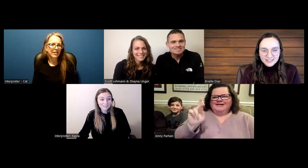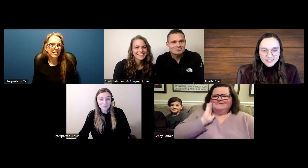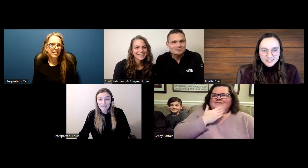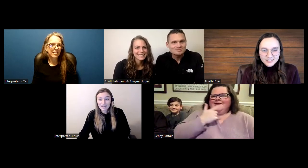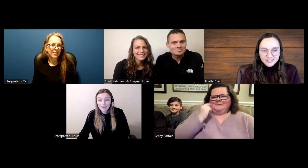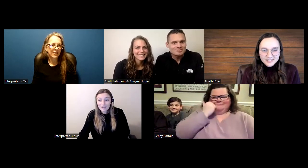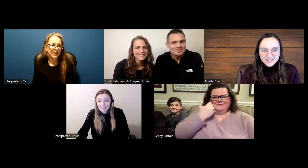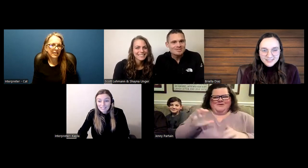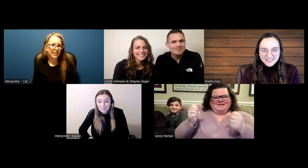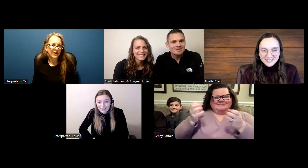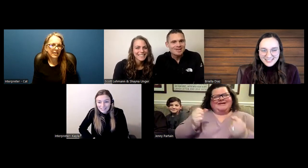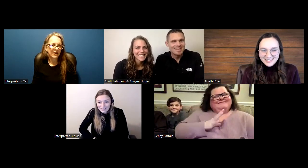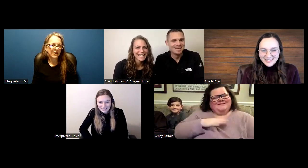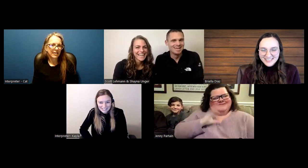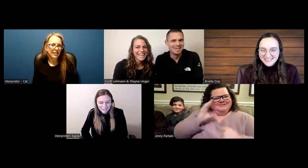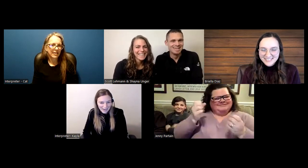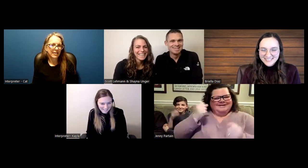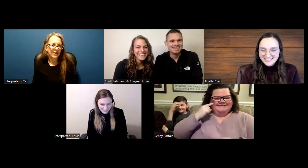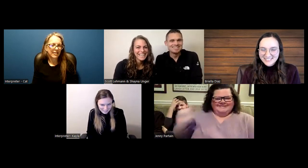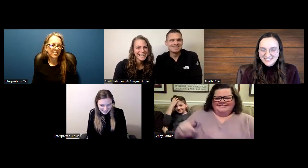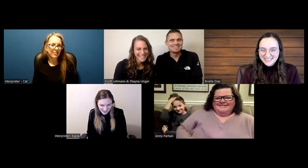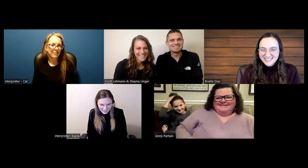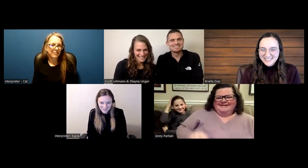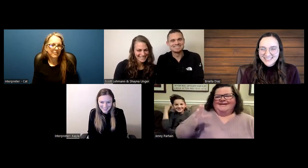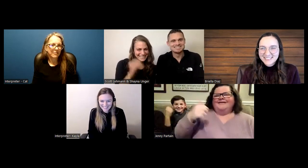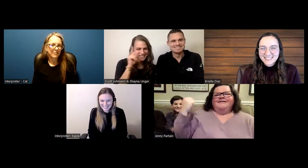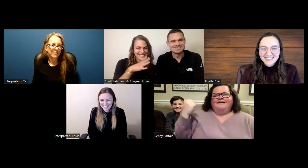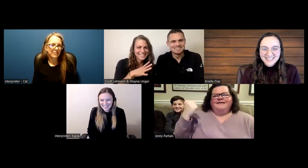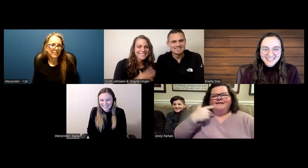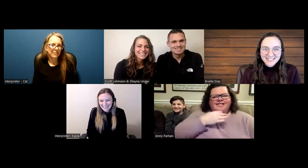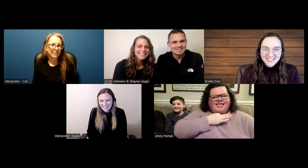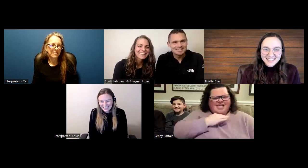This is my son. We had missed in the beginning. Sorry, he's shy and doesn't want to sign, but